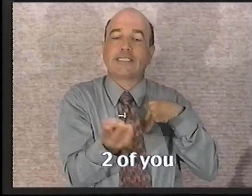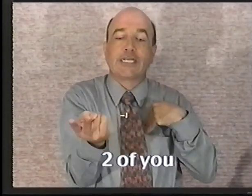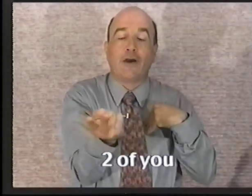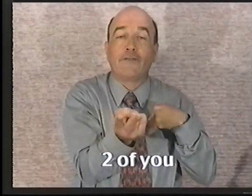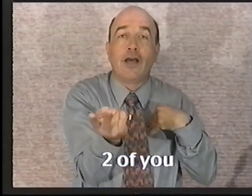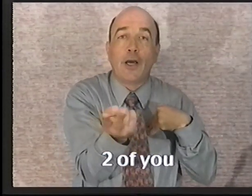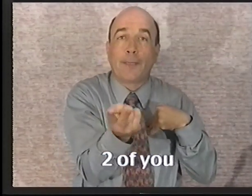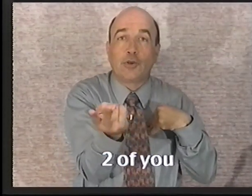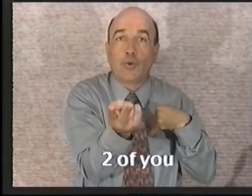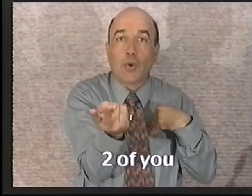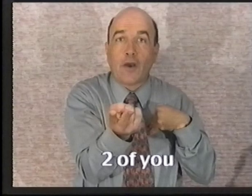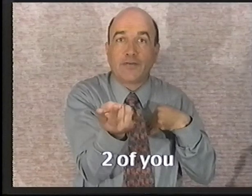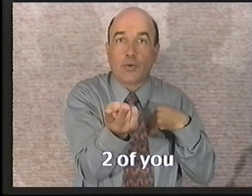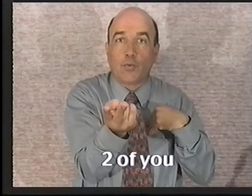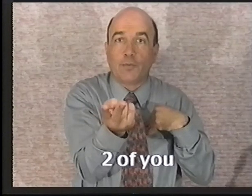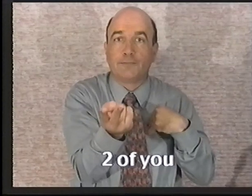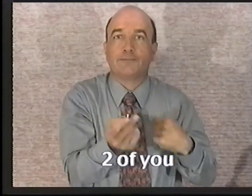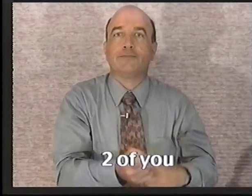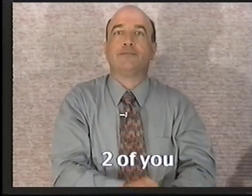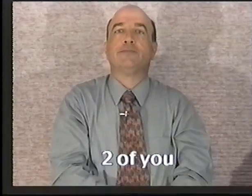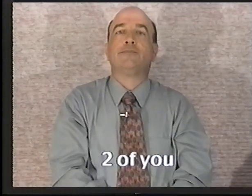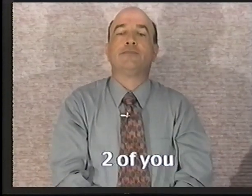myself. The 2 of you.